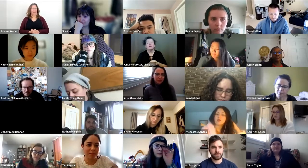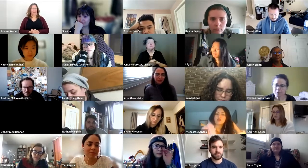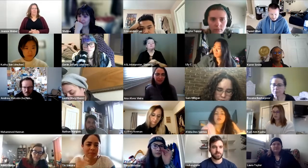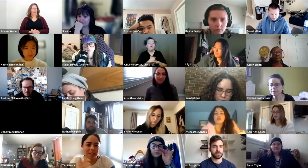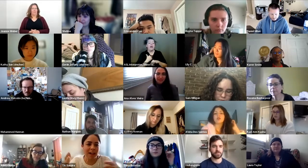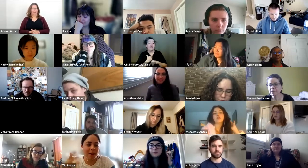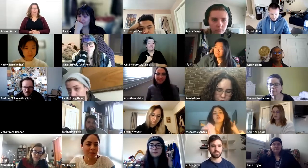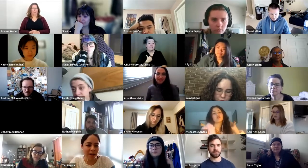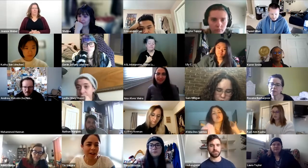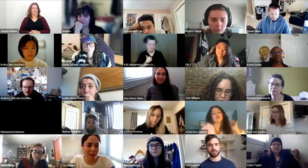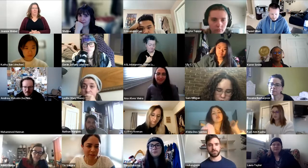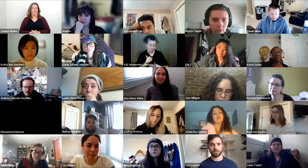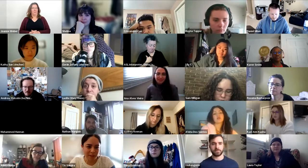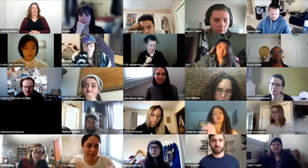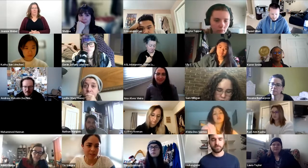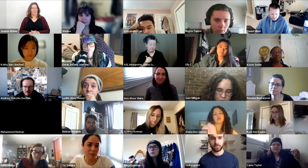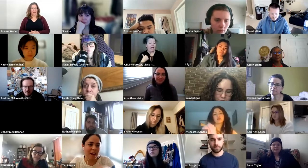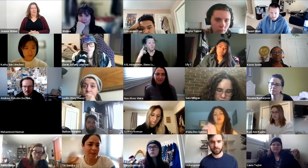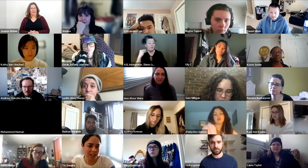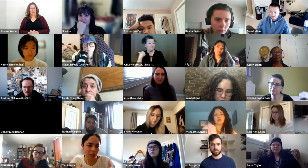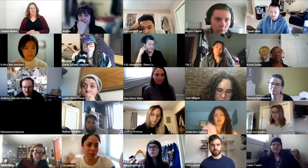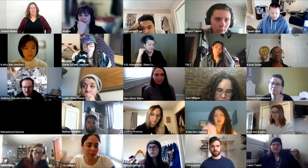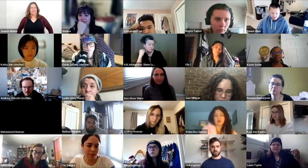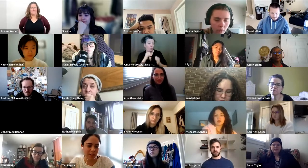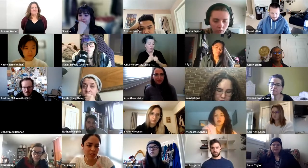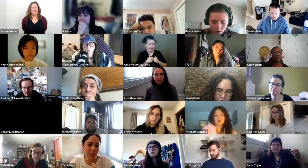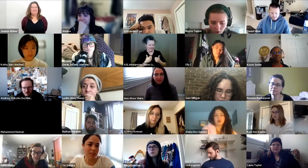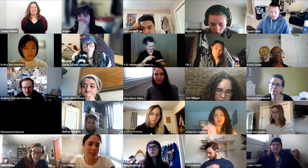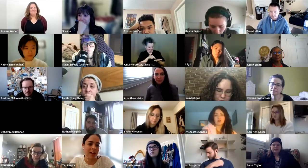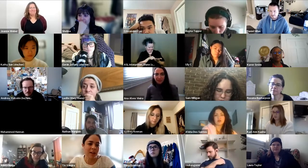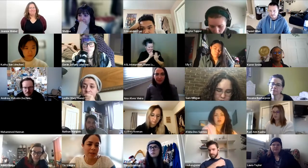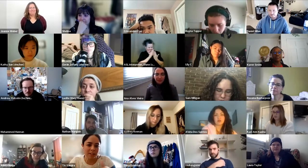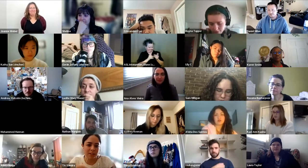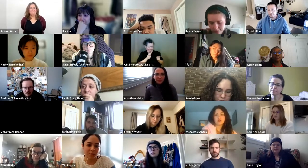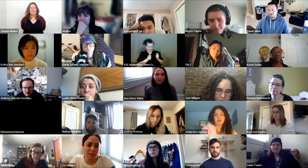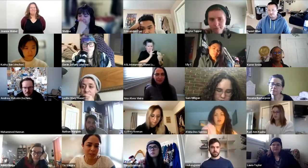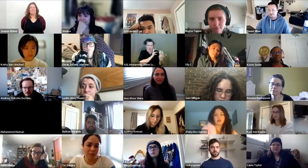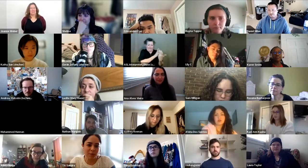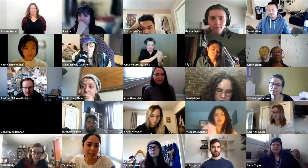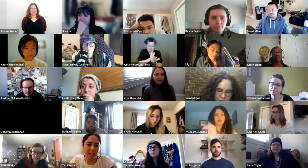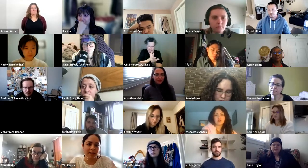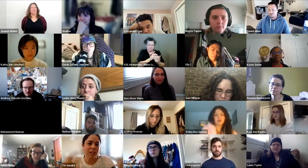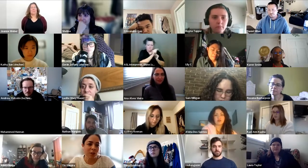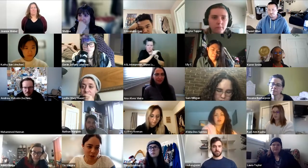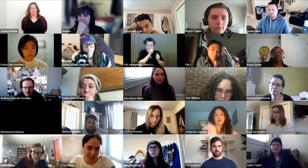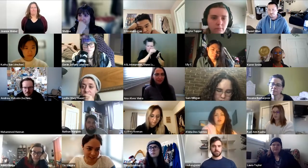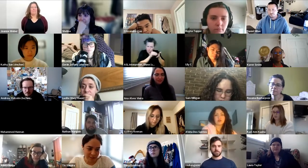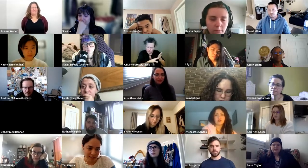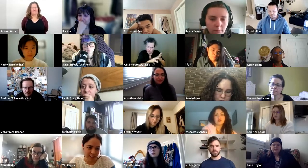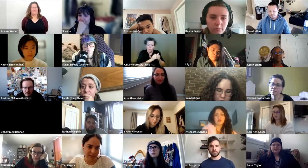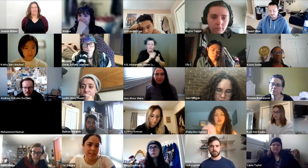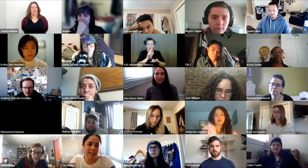I also have experience with adaptations, modifications, particularly with children with